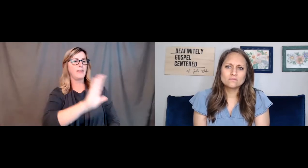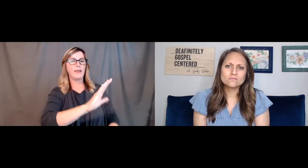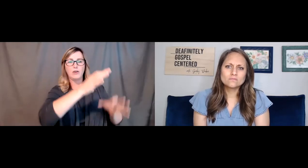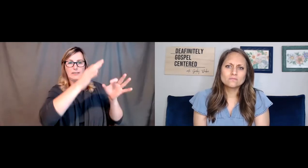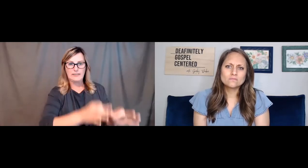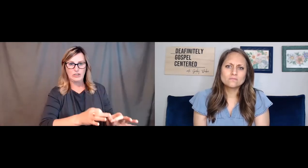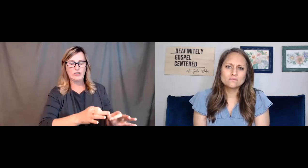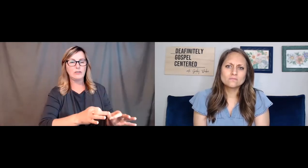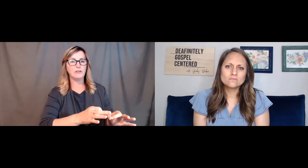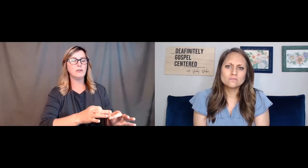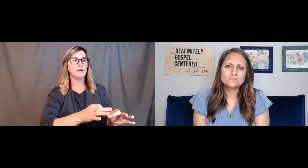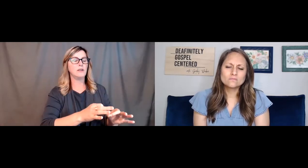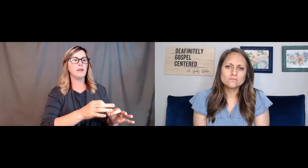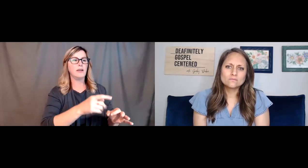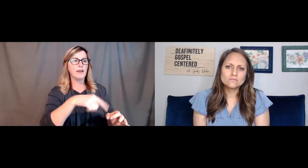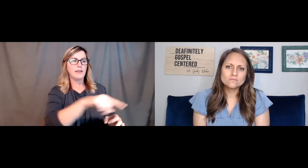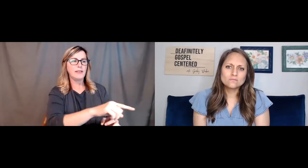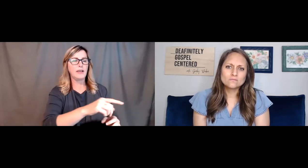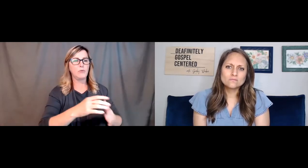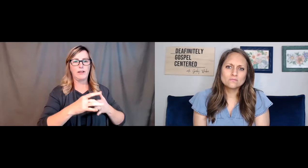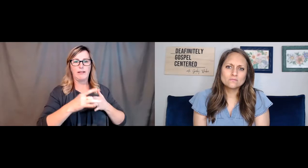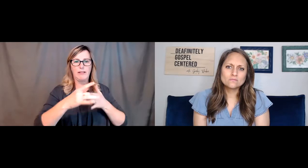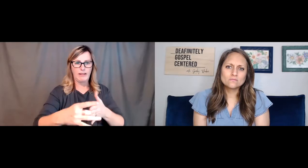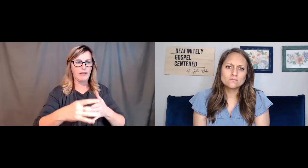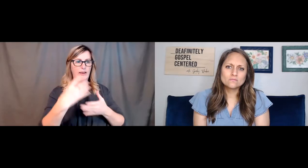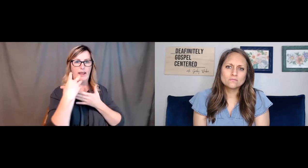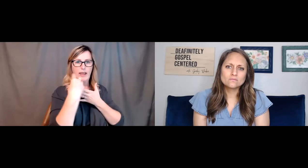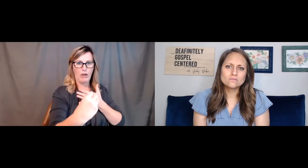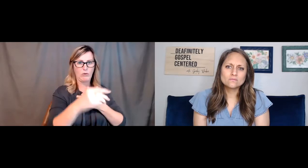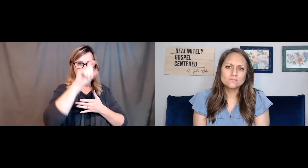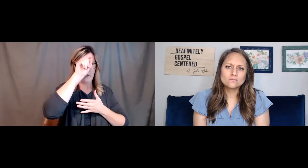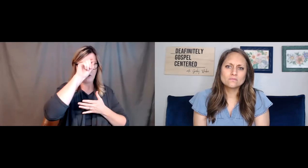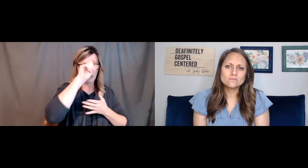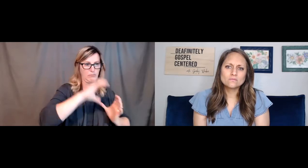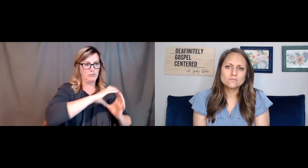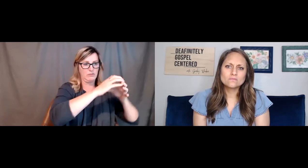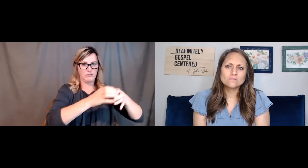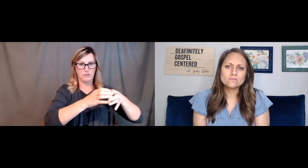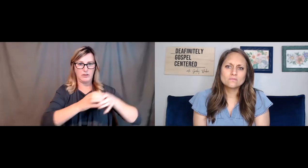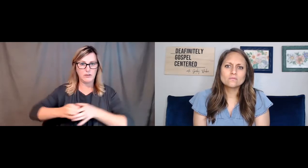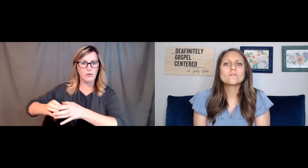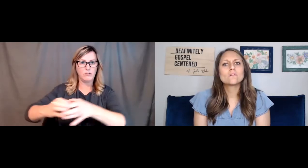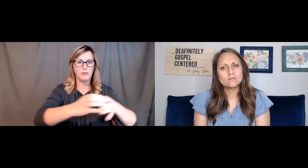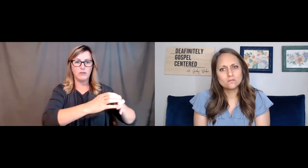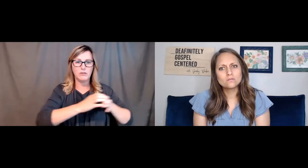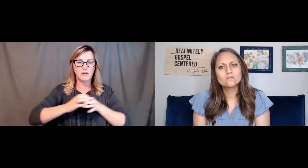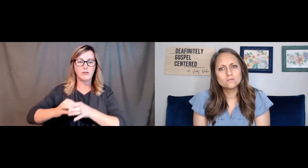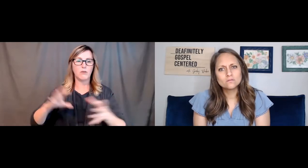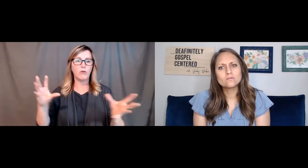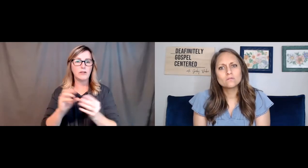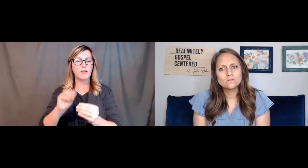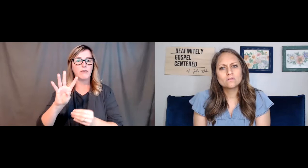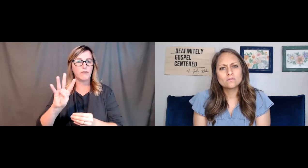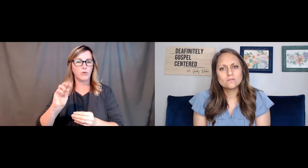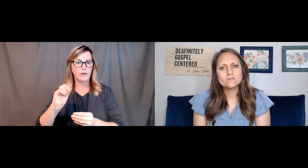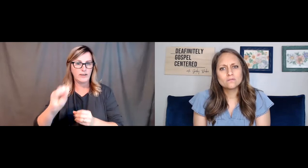And back in biblical times, their decision to be led out of Egypt and